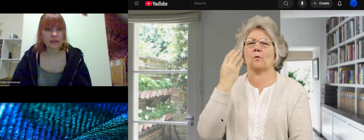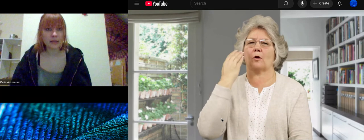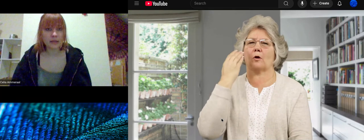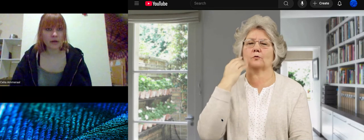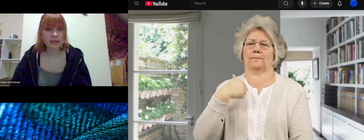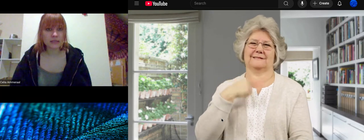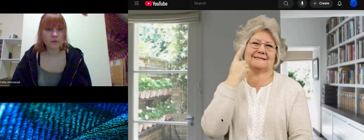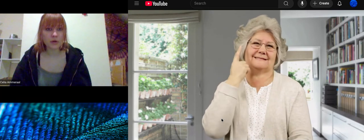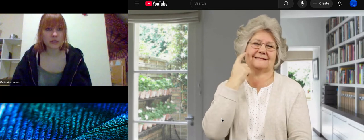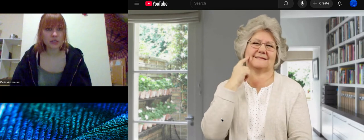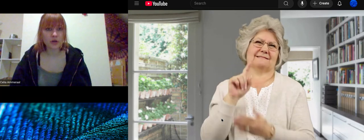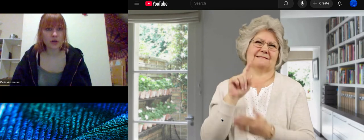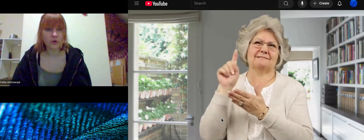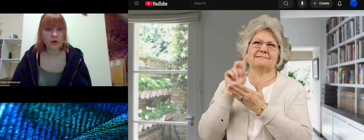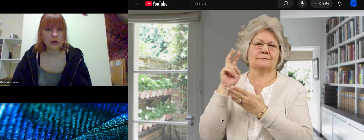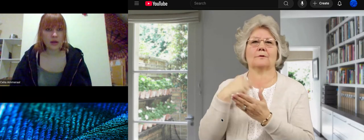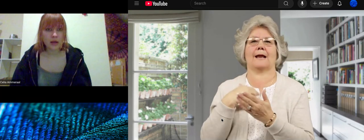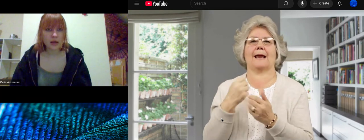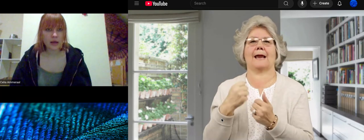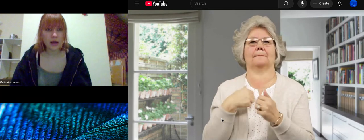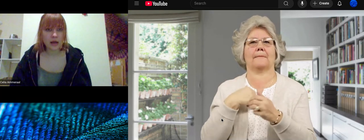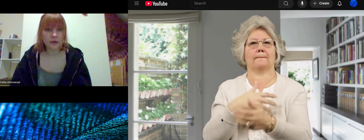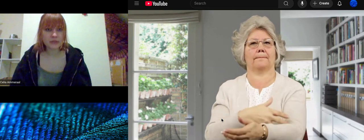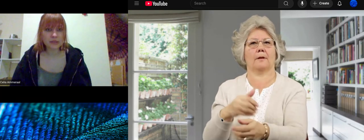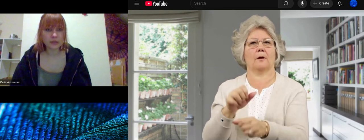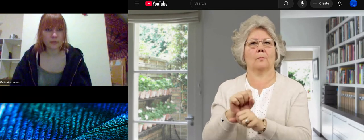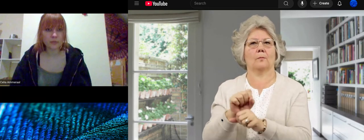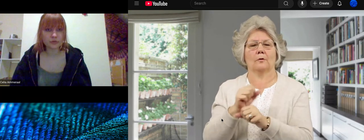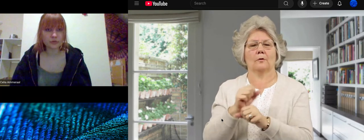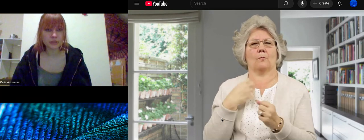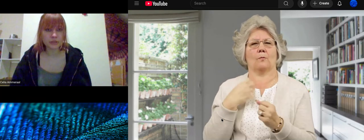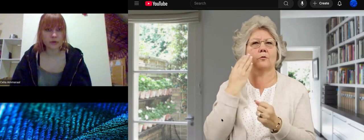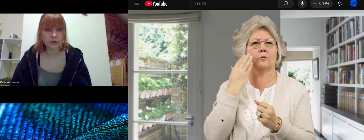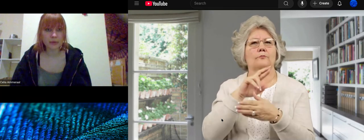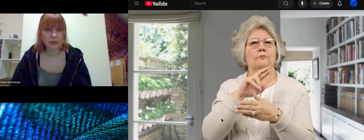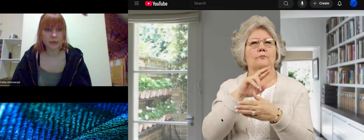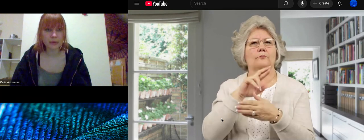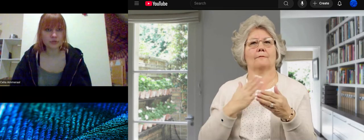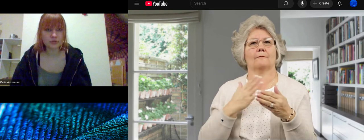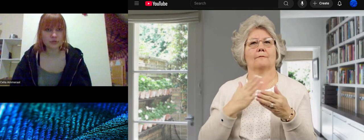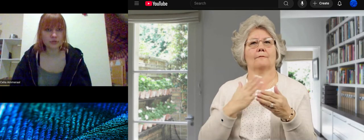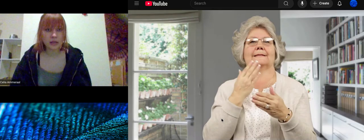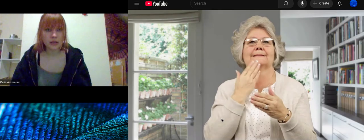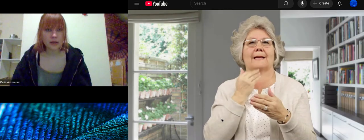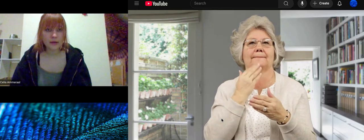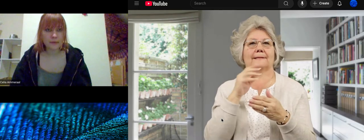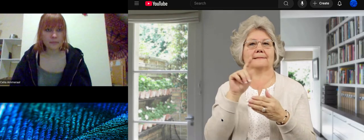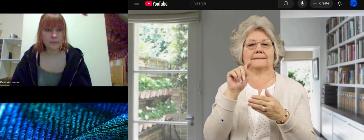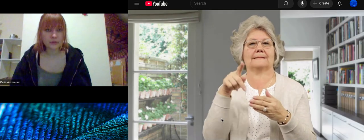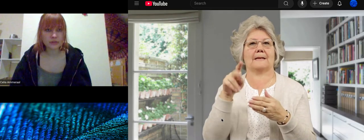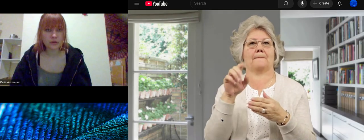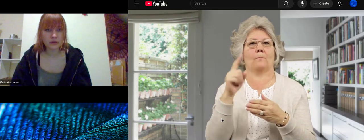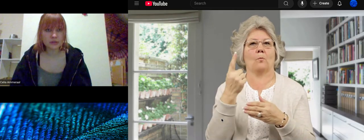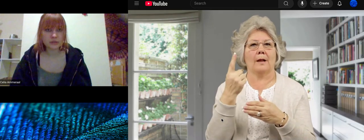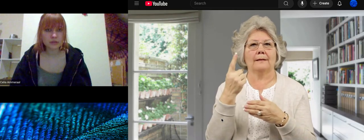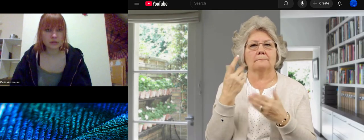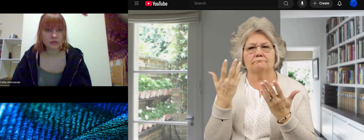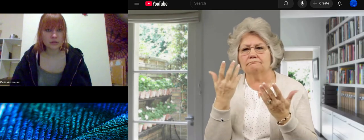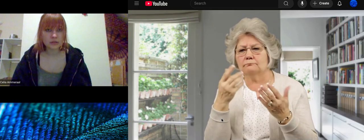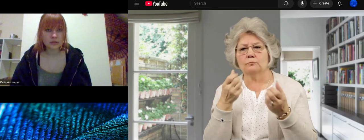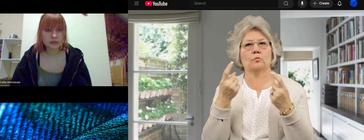I think that'd be fine, yes. I wanted to know, I recently, 1 or 2 weeks ago, I got my blood drawn. My